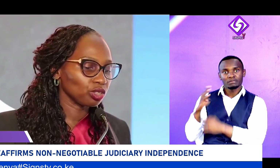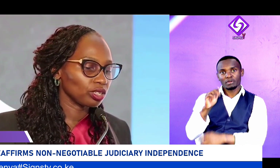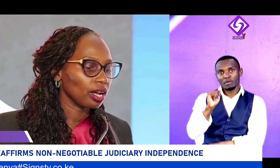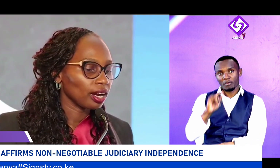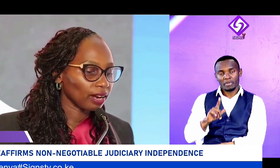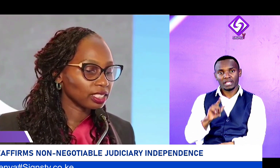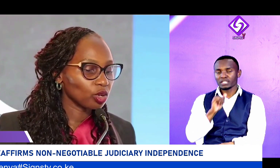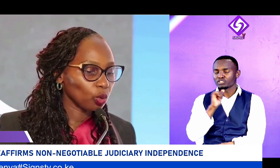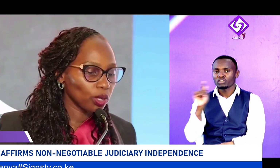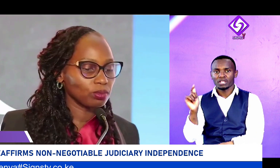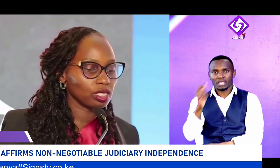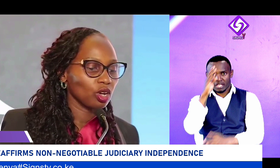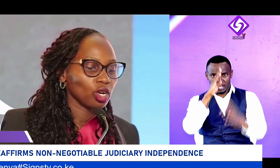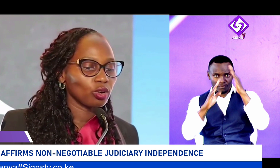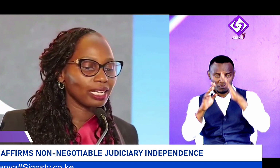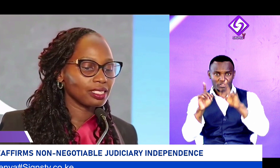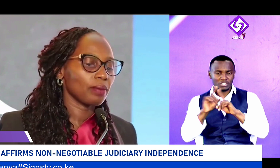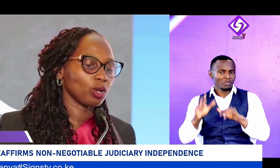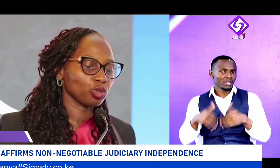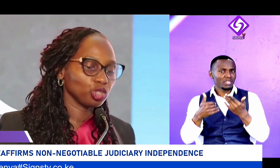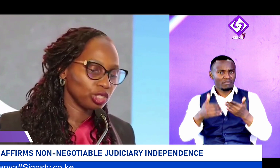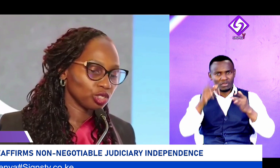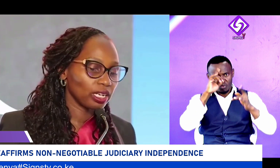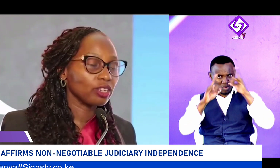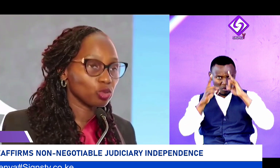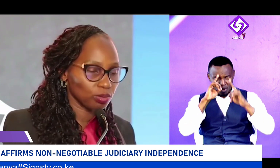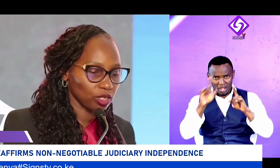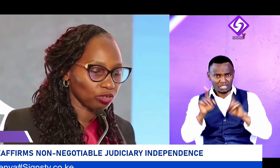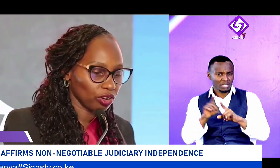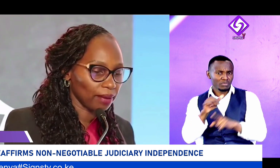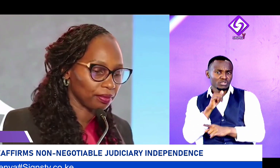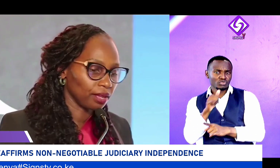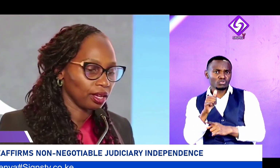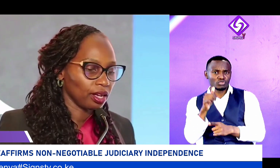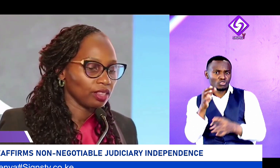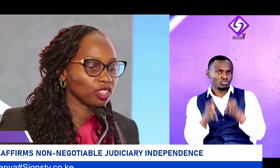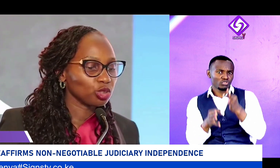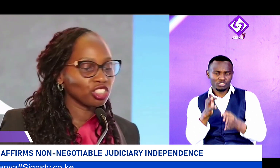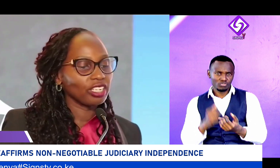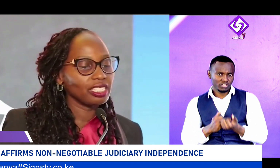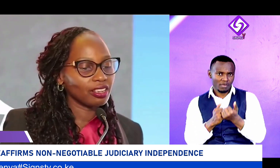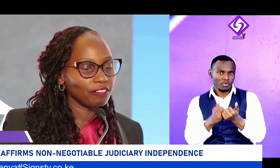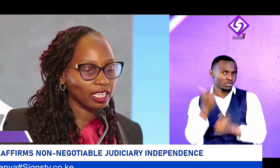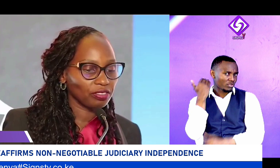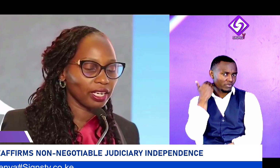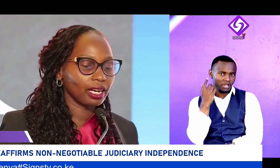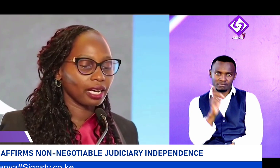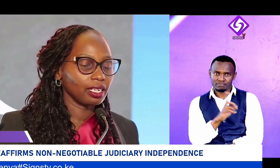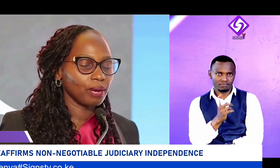innovation granted on whims, nor does it amount to judicial endorsement of crime. The judiciary is a fact finder guided by the